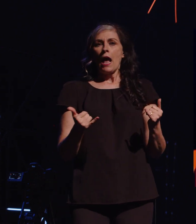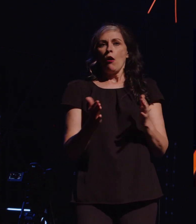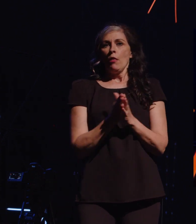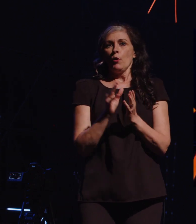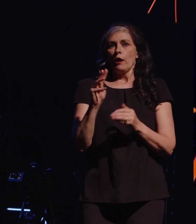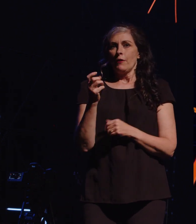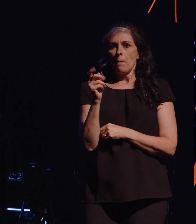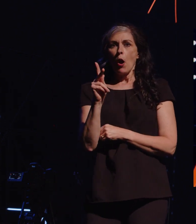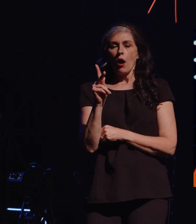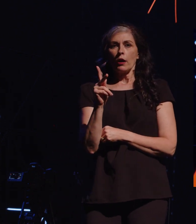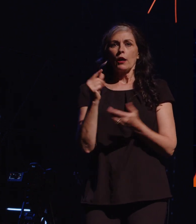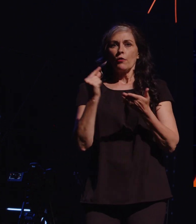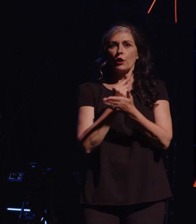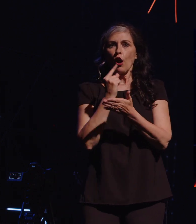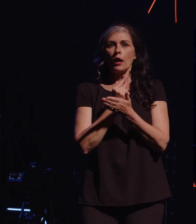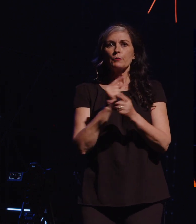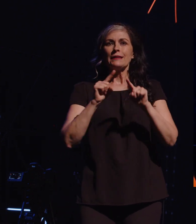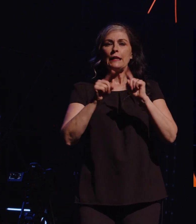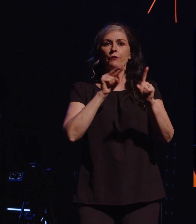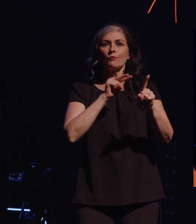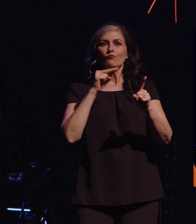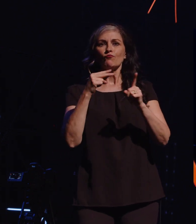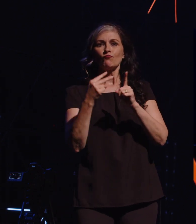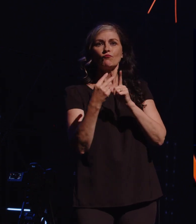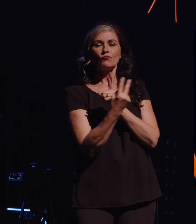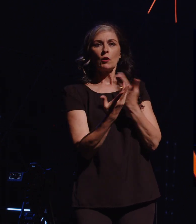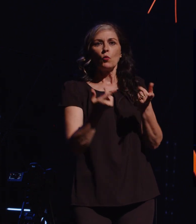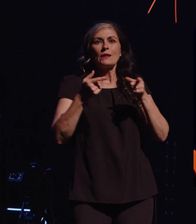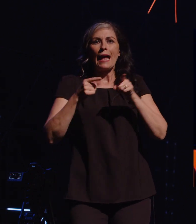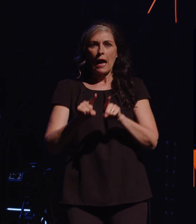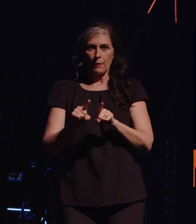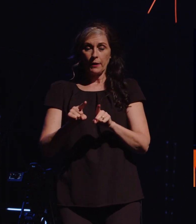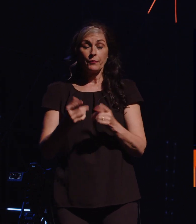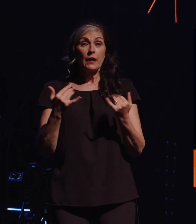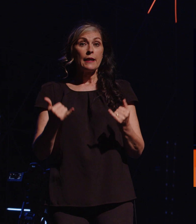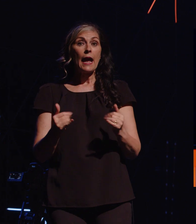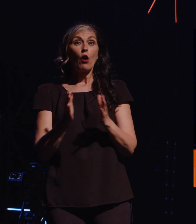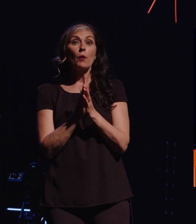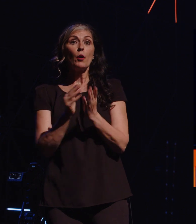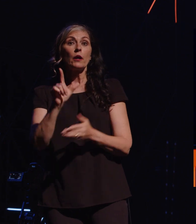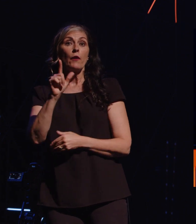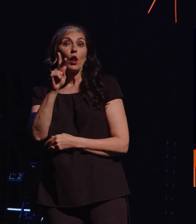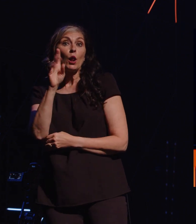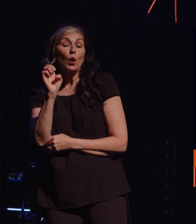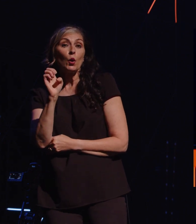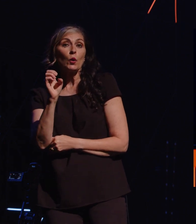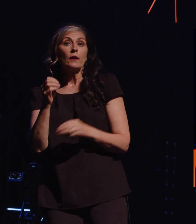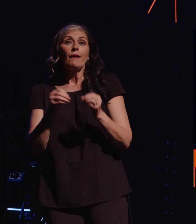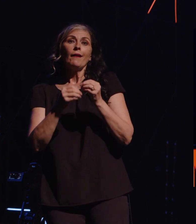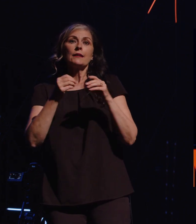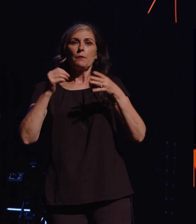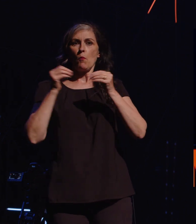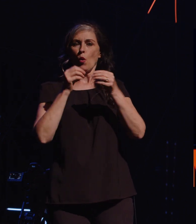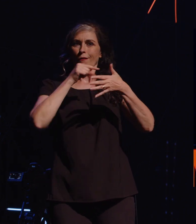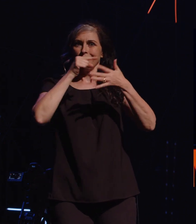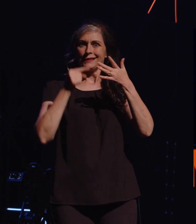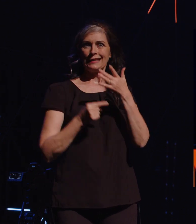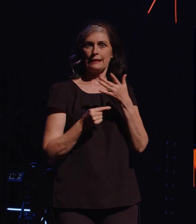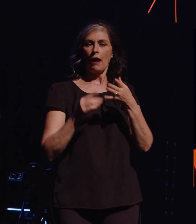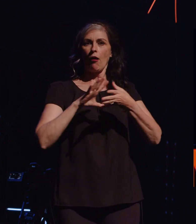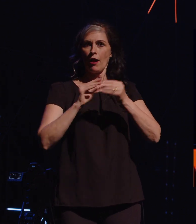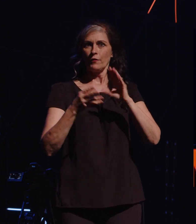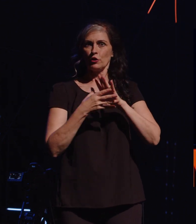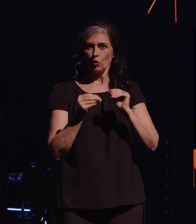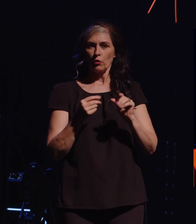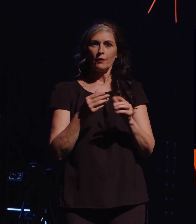and the writers and how you're getting different pictures of what's taking place. Luke, he gives us a longer account of this story that I read in